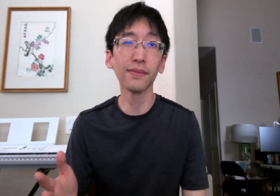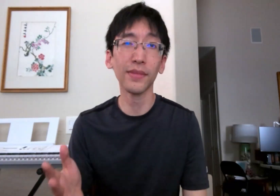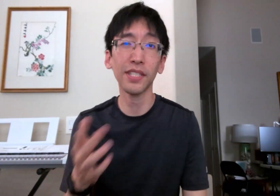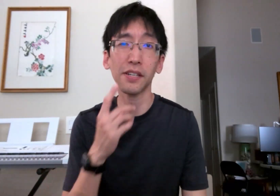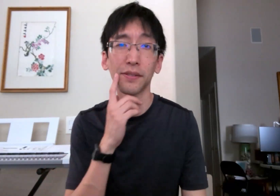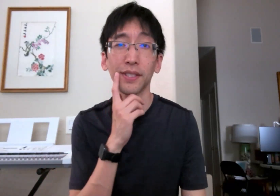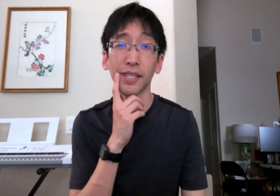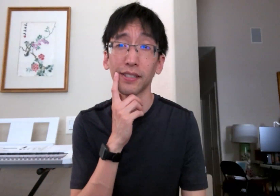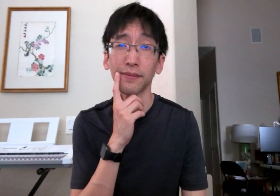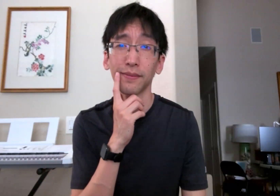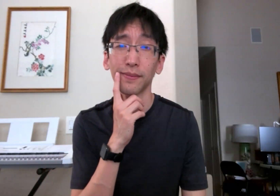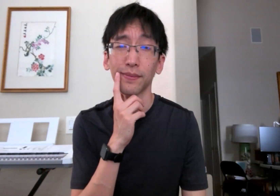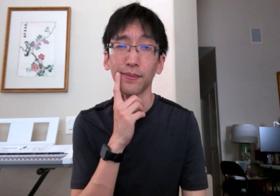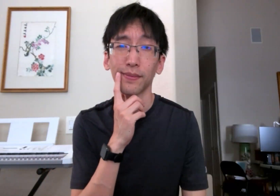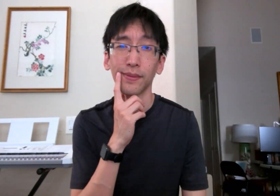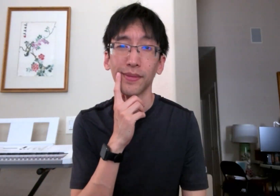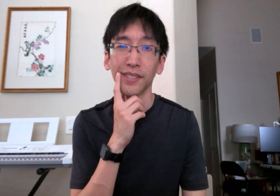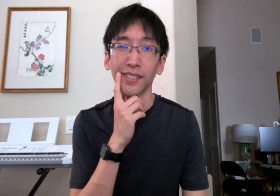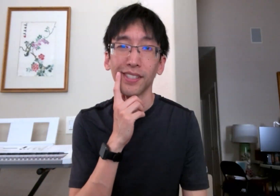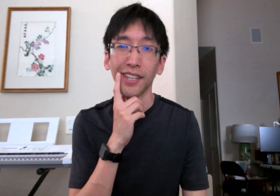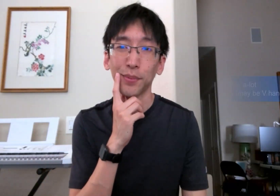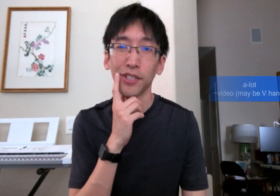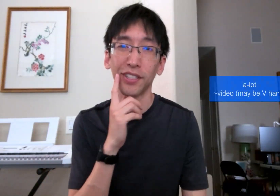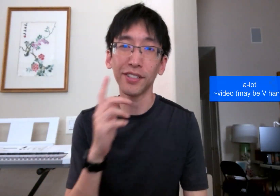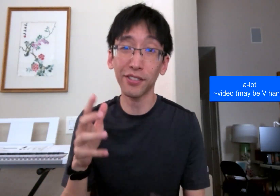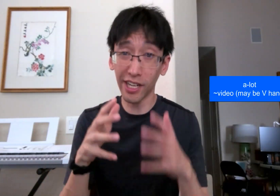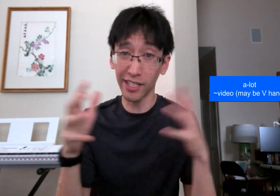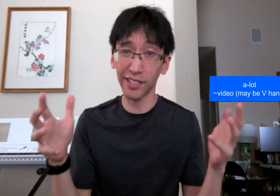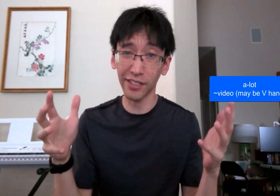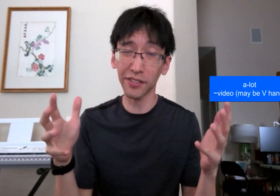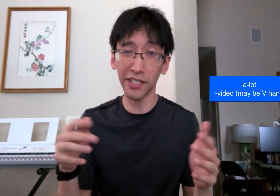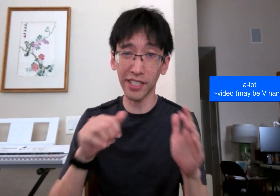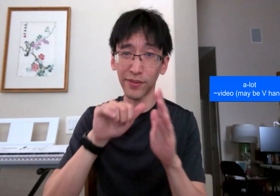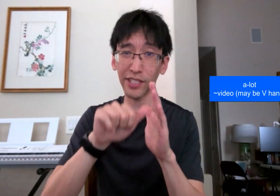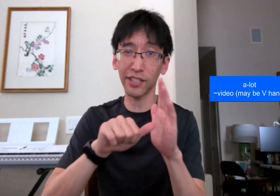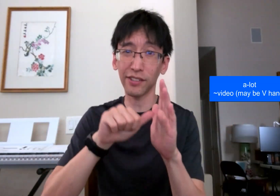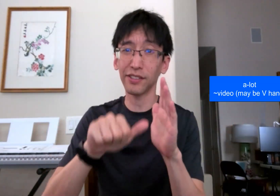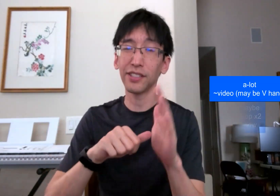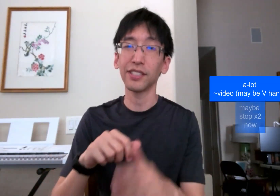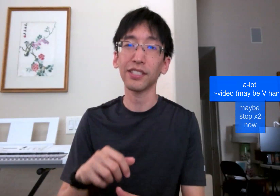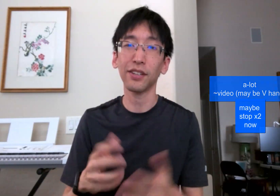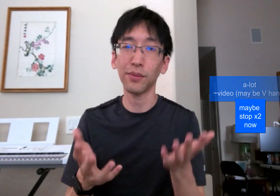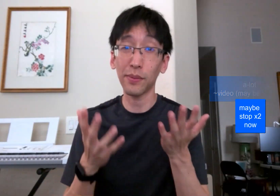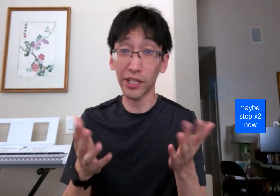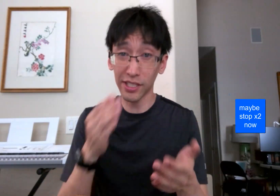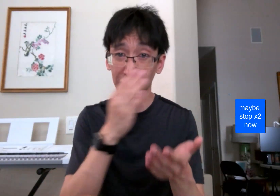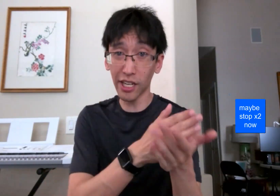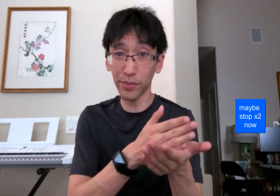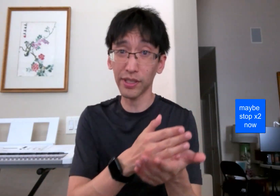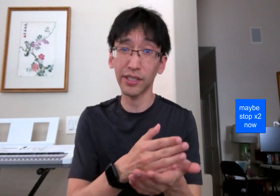So yeah, let's think. That's pretty good. There's a lot in this video, so maybe I should